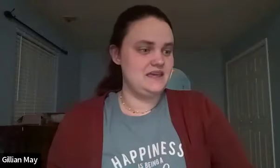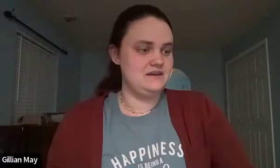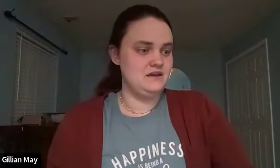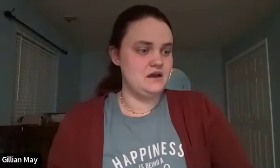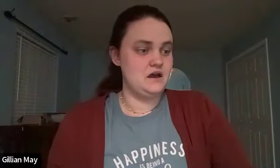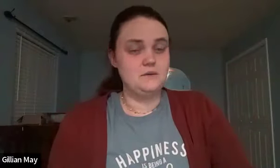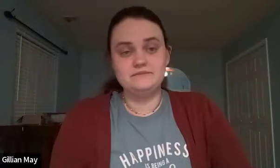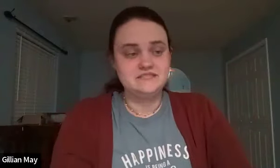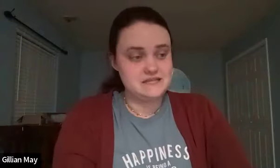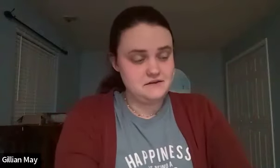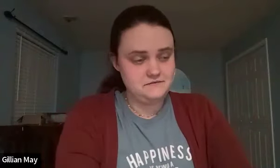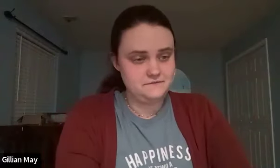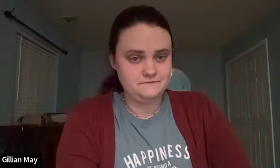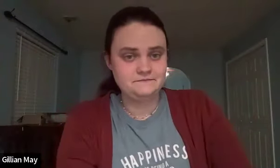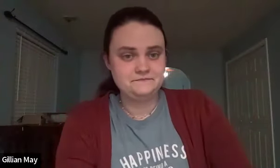Then deaf.